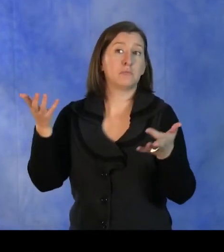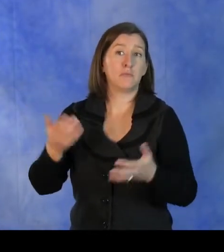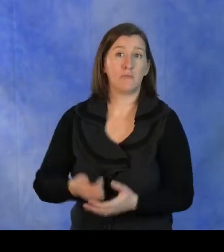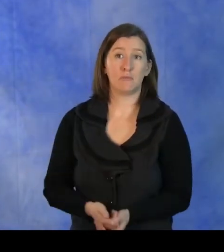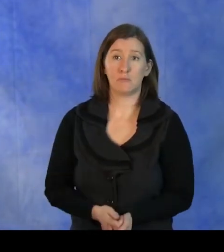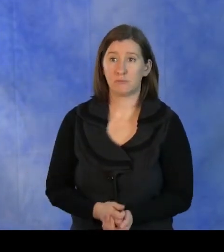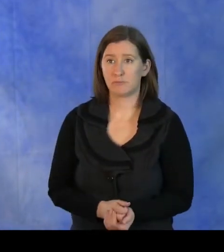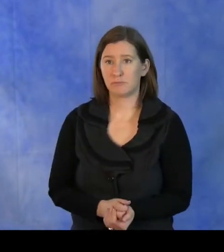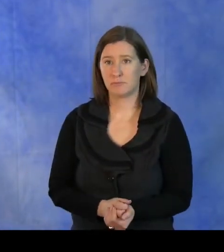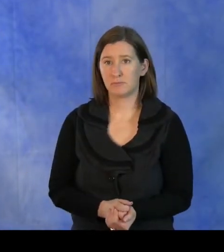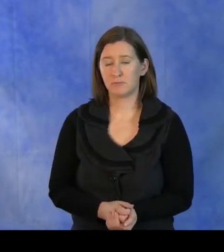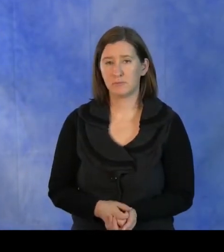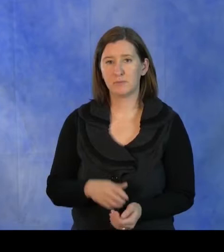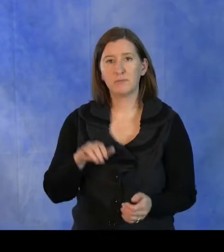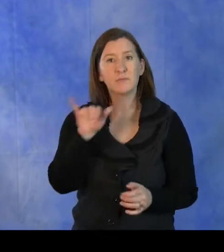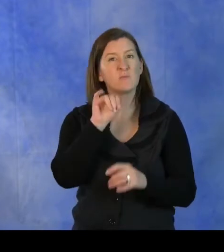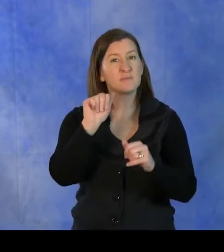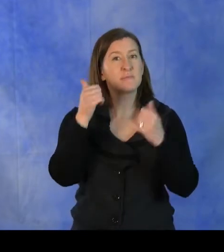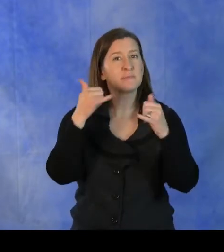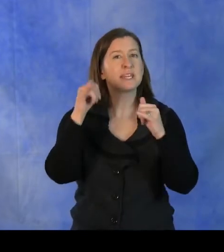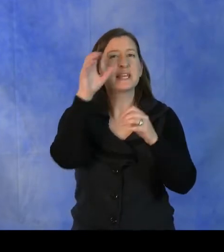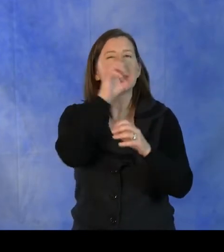how will I be successful?